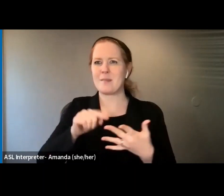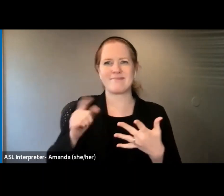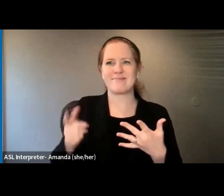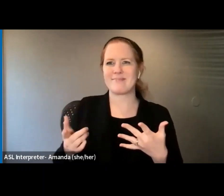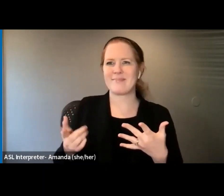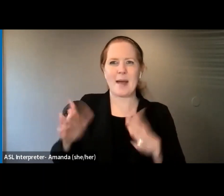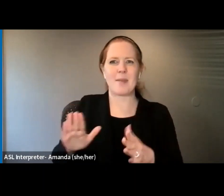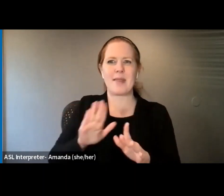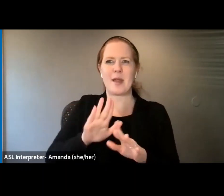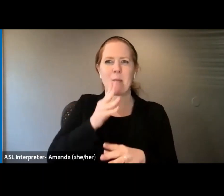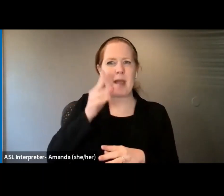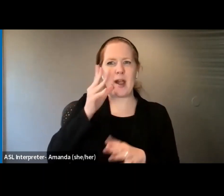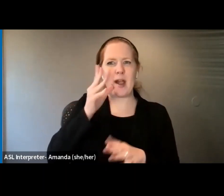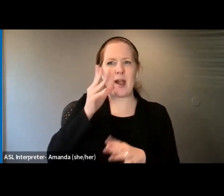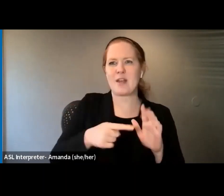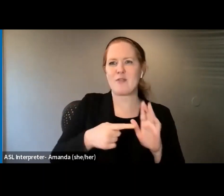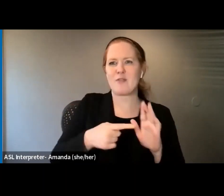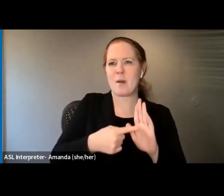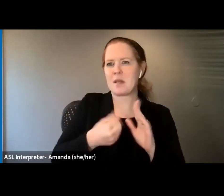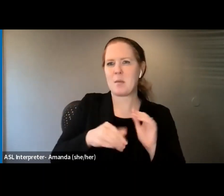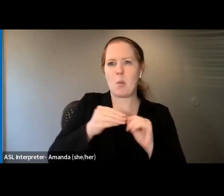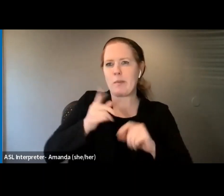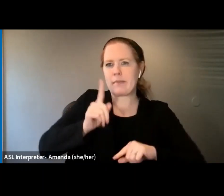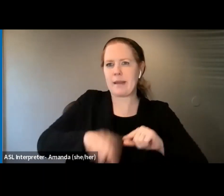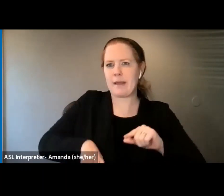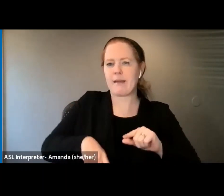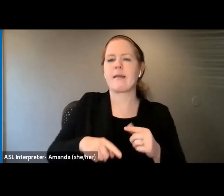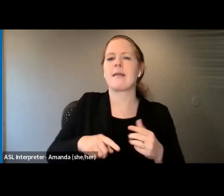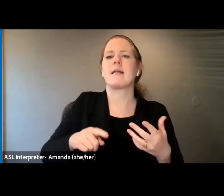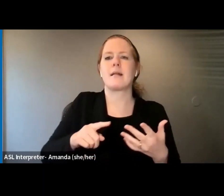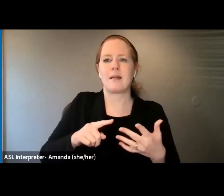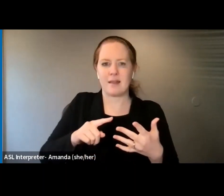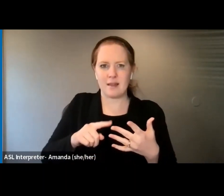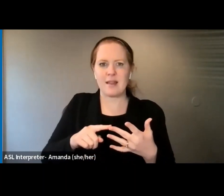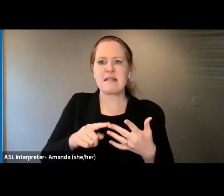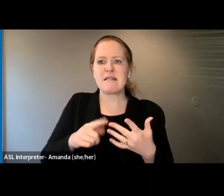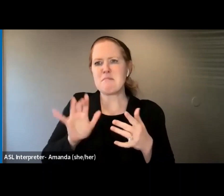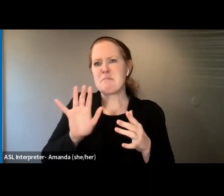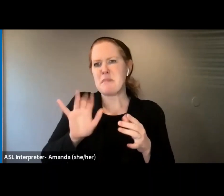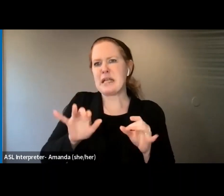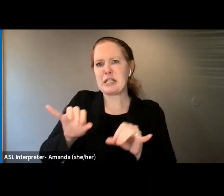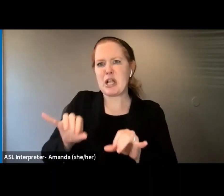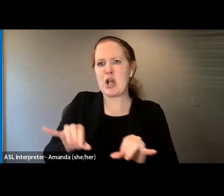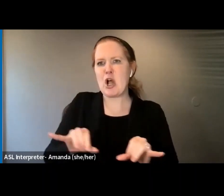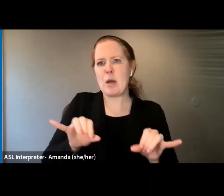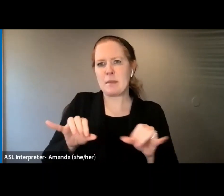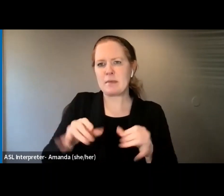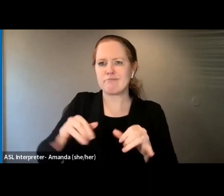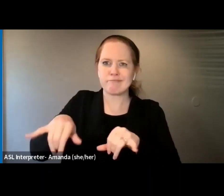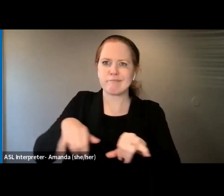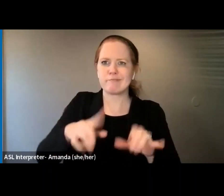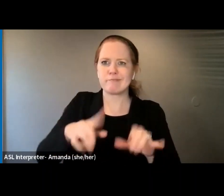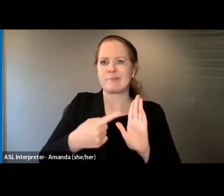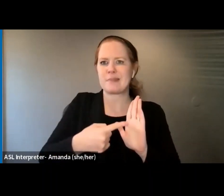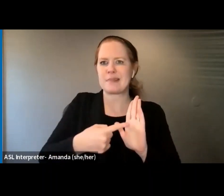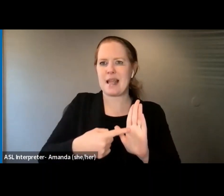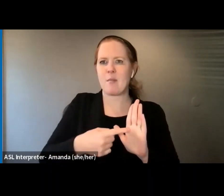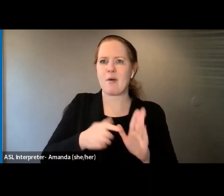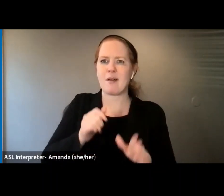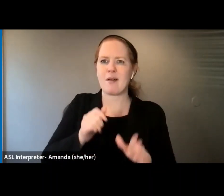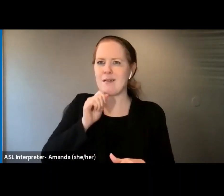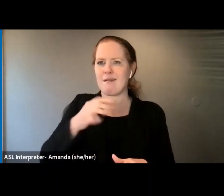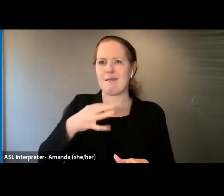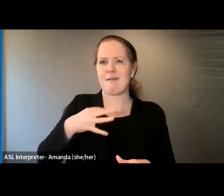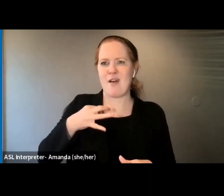serve in that representative role. That would be a pretty common example of an involuntary